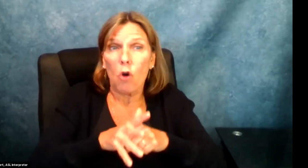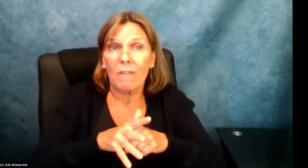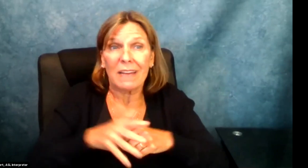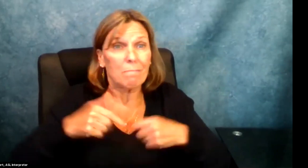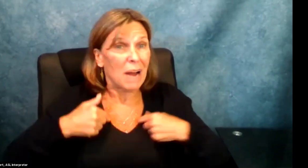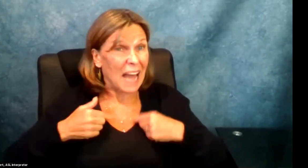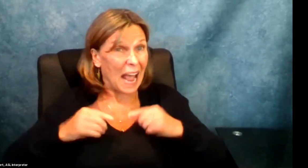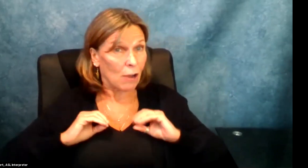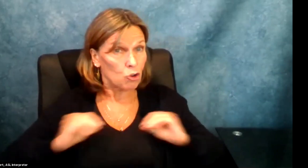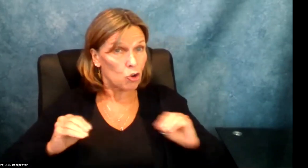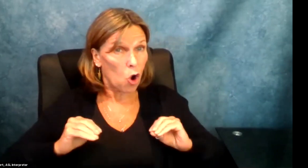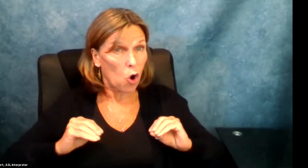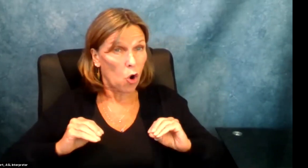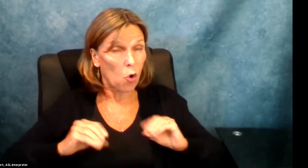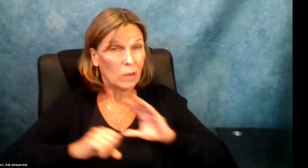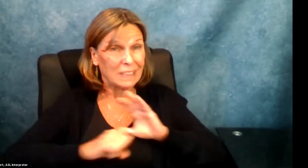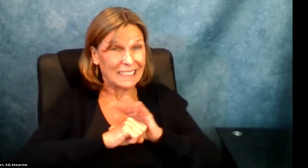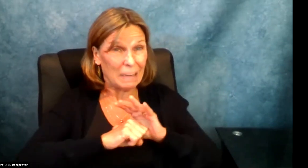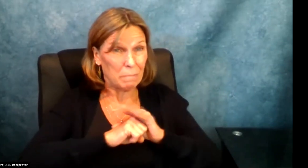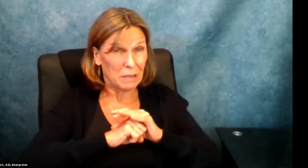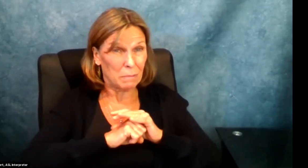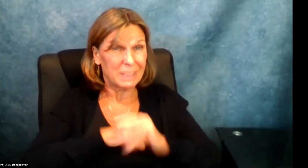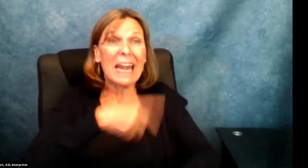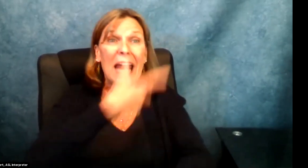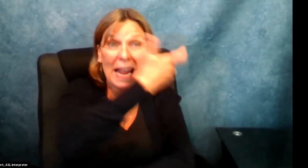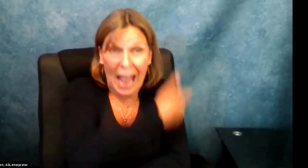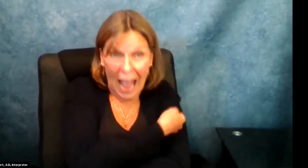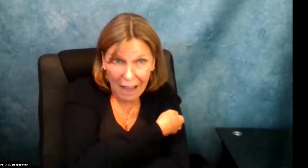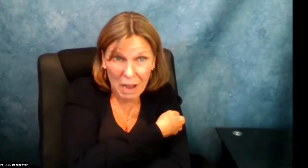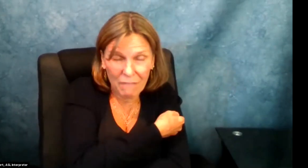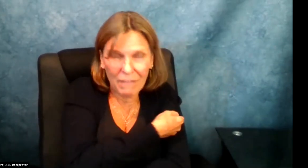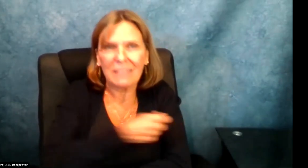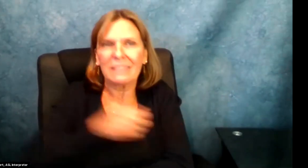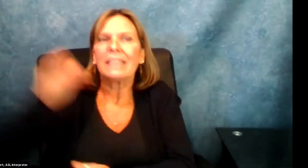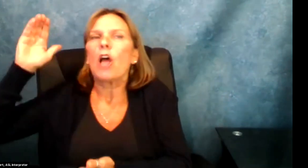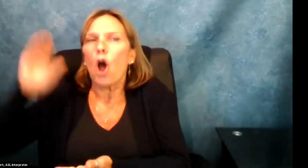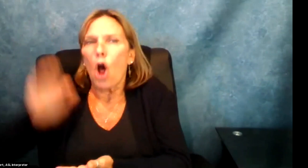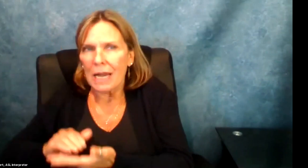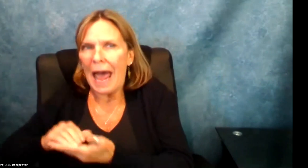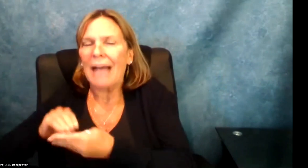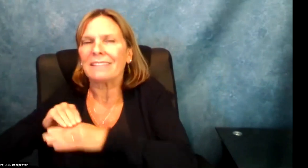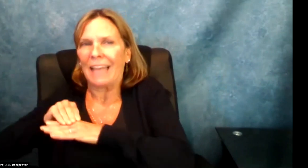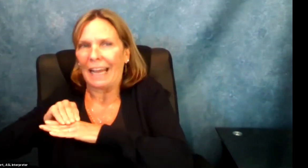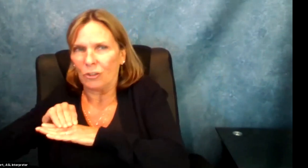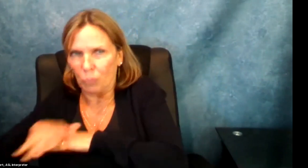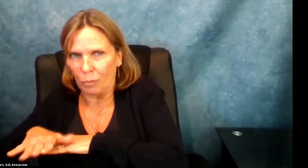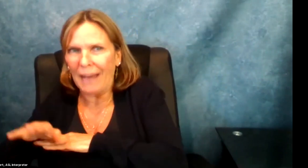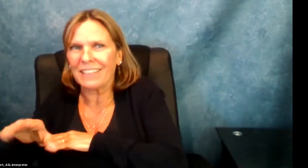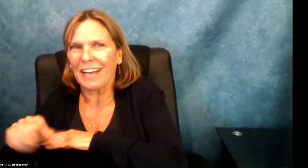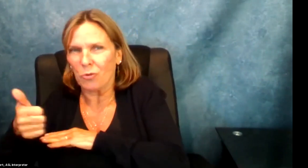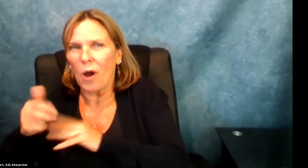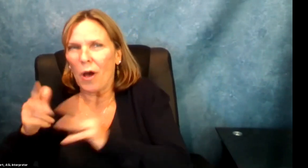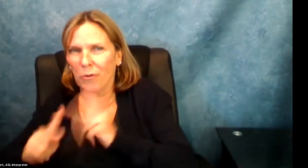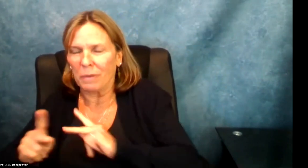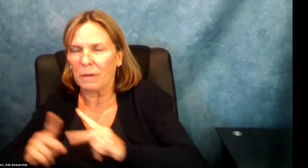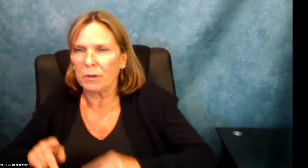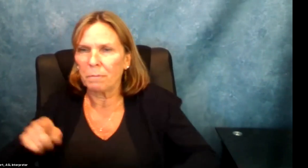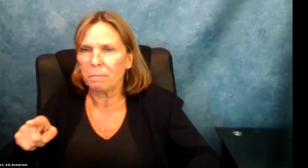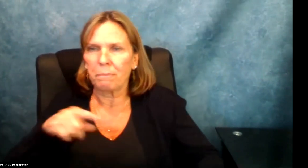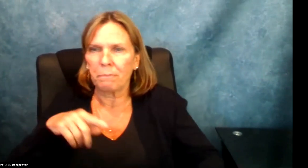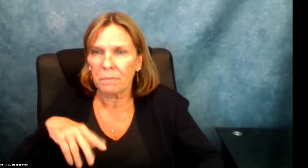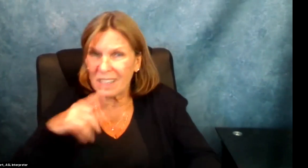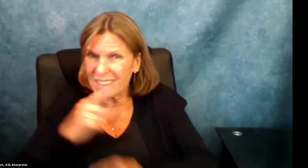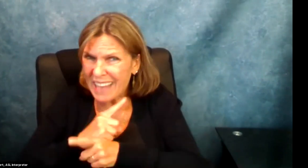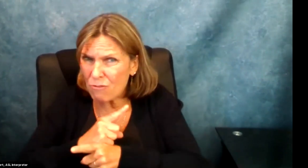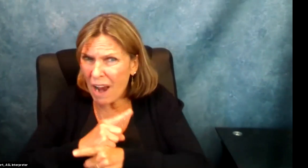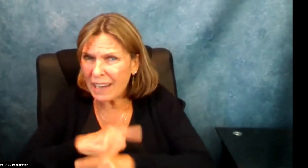people. Does that square up with what you know, Dr. Bell? Yeah. Yeah, I think we're having just much more reassuring data, which